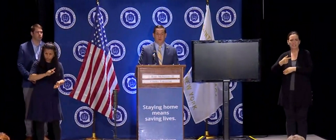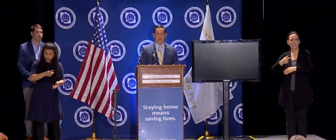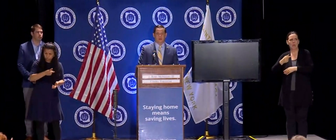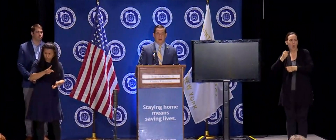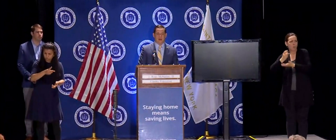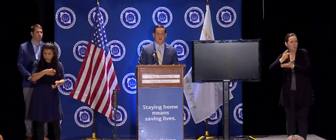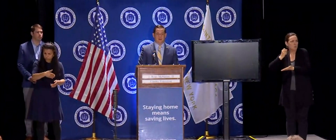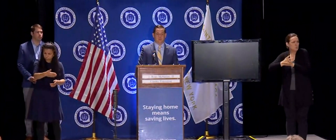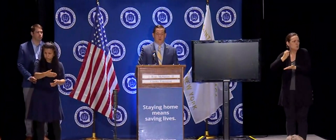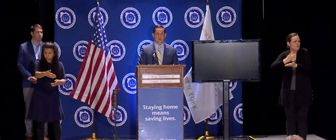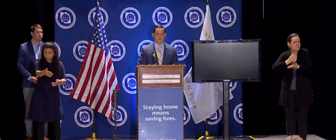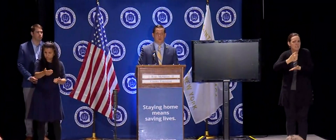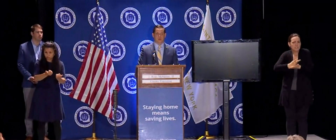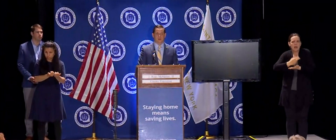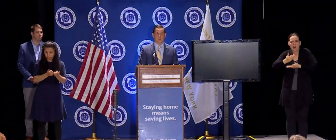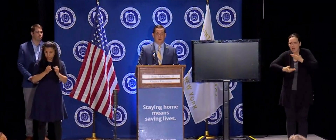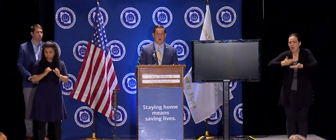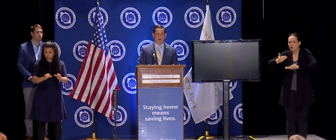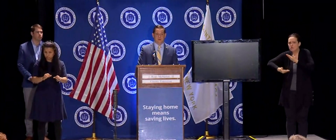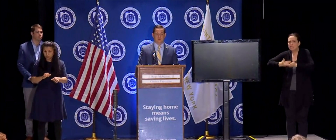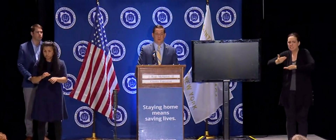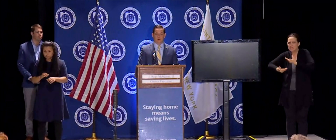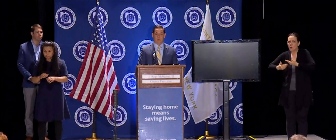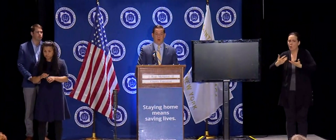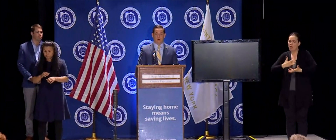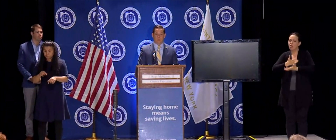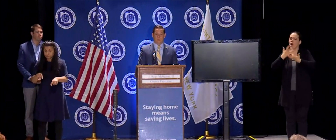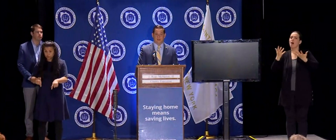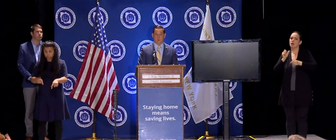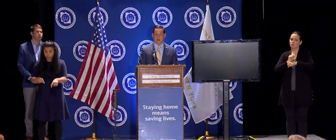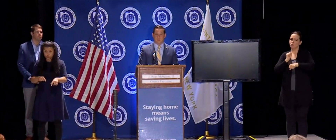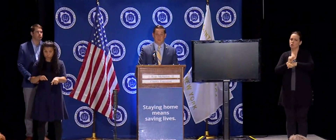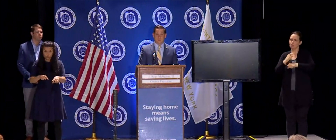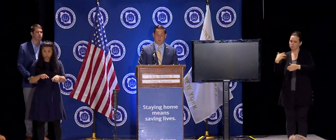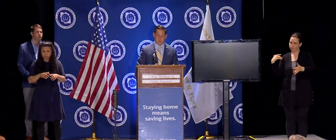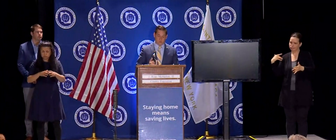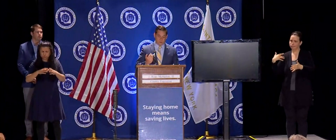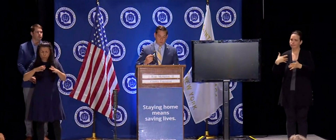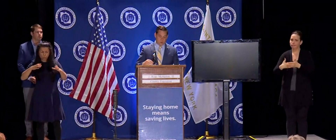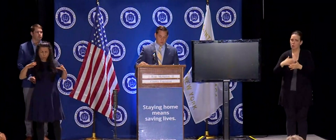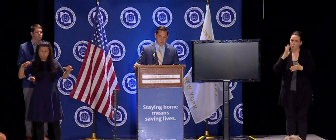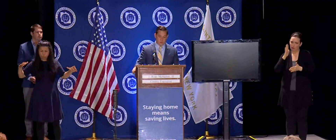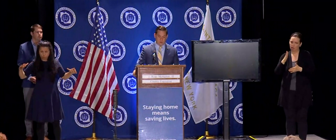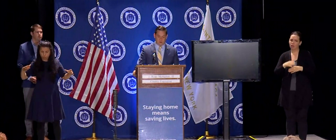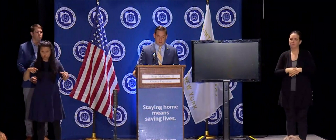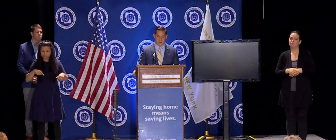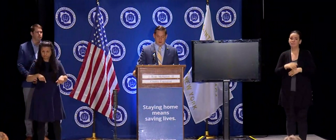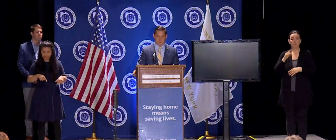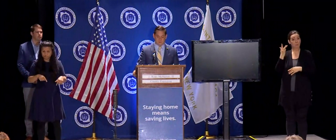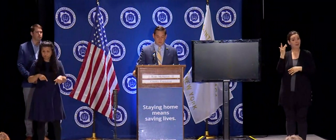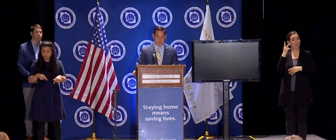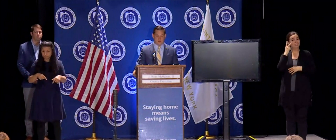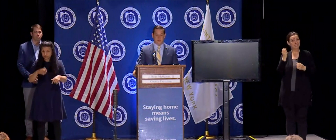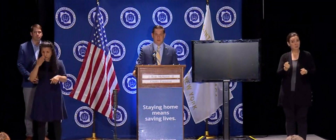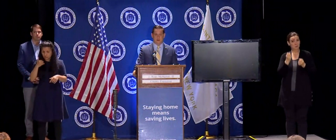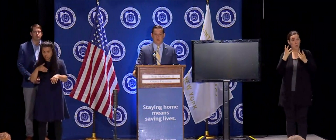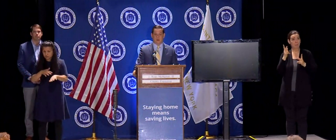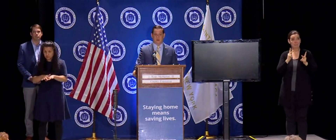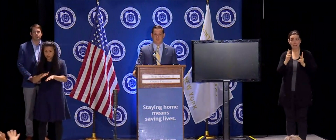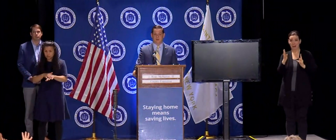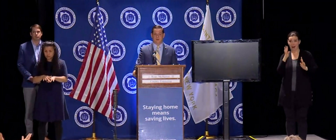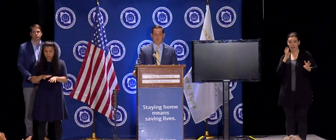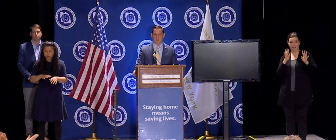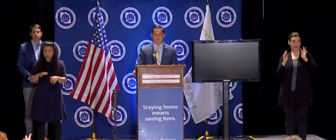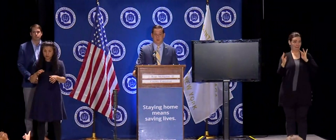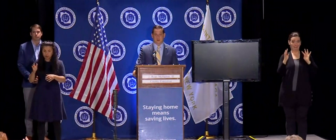work that is put into it is truly remarkable. And that's why you see so many people who we invited to talk today.